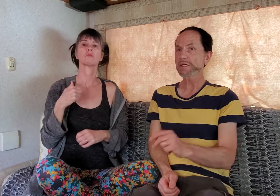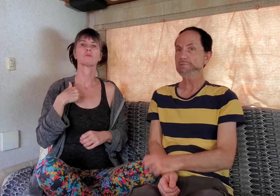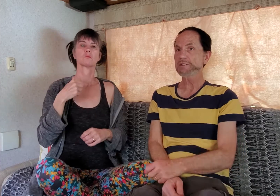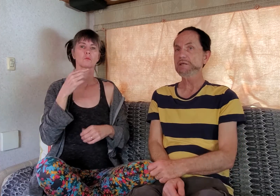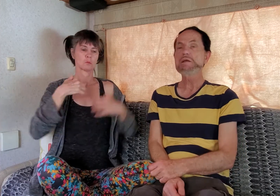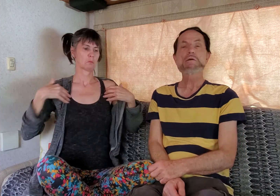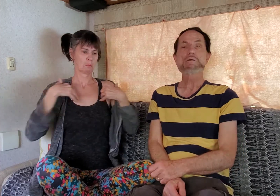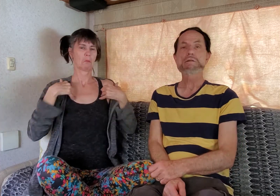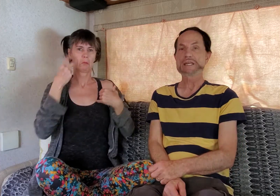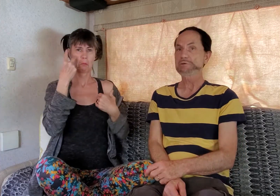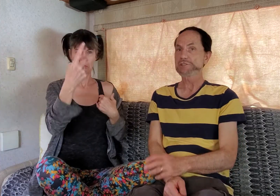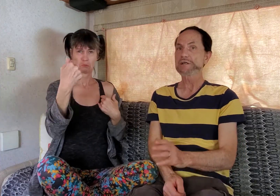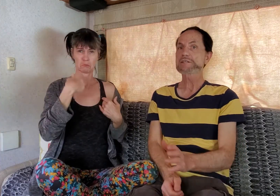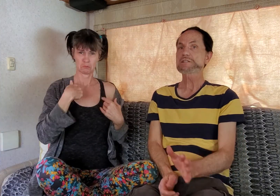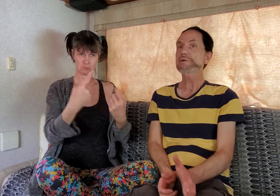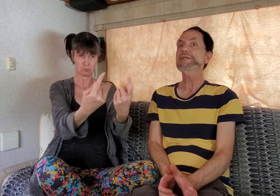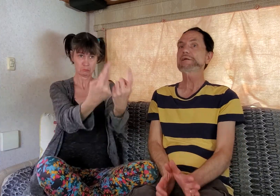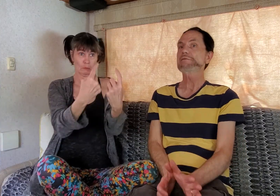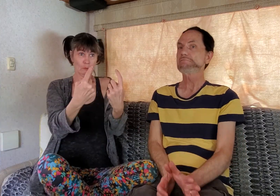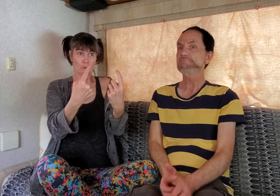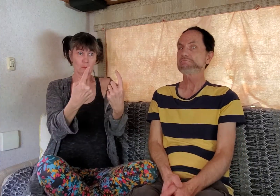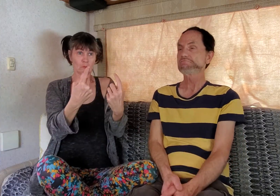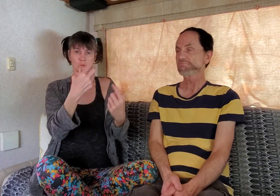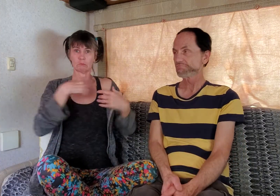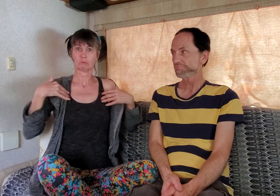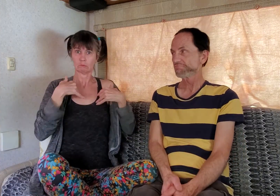a-coming, they would just surrender.